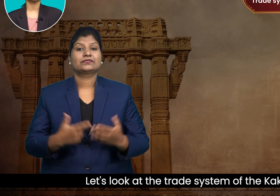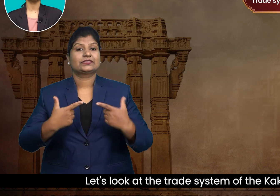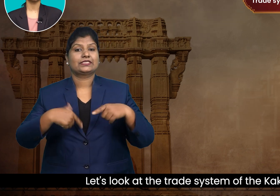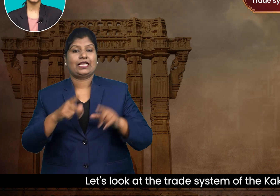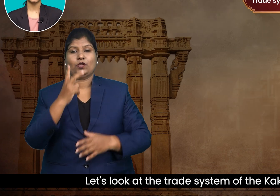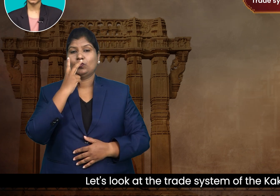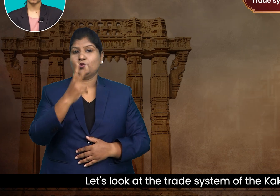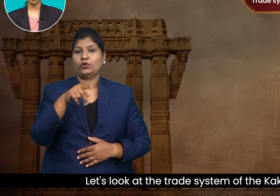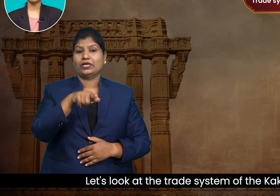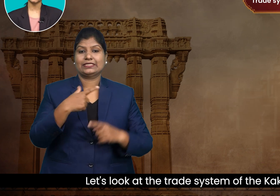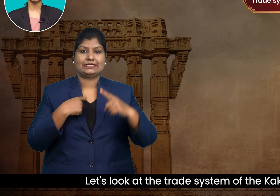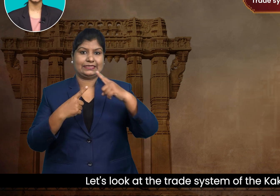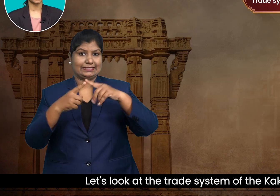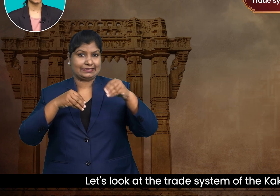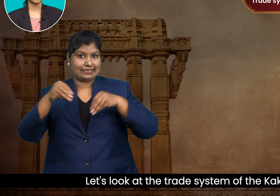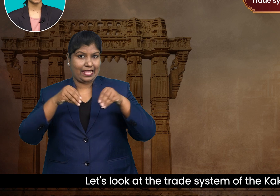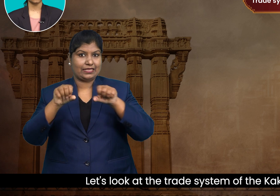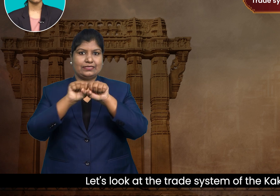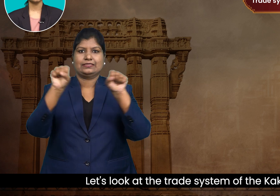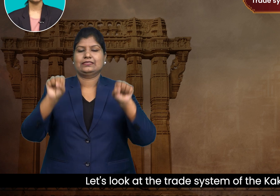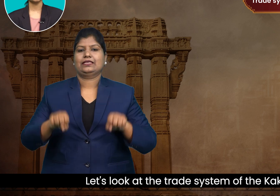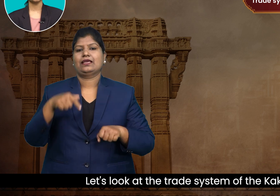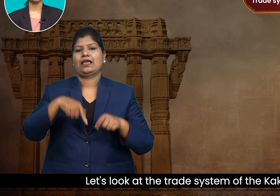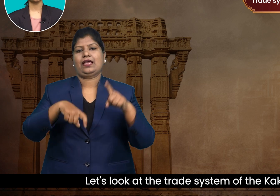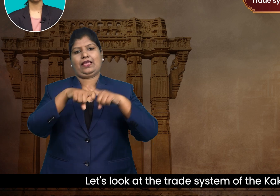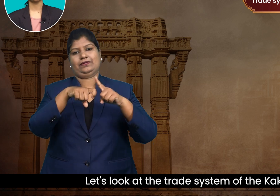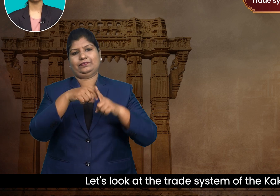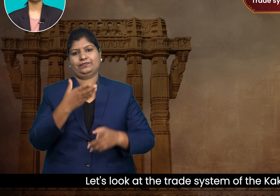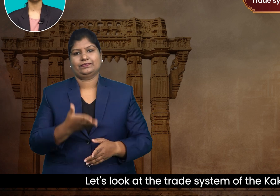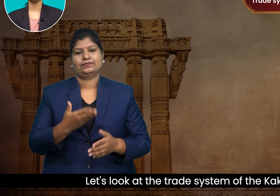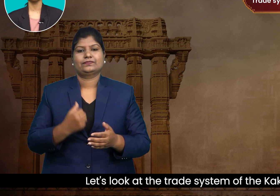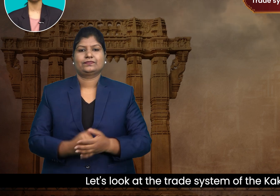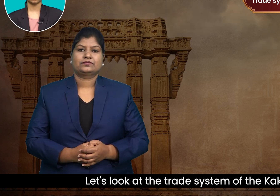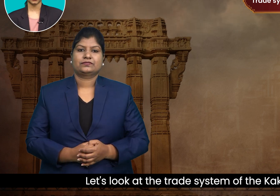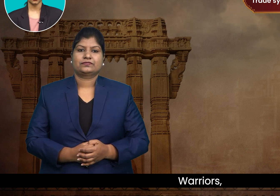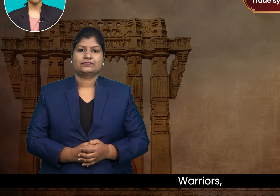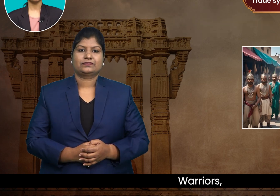Let's look at the trade system of Kakatiyas.